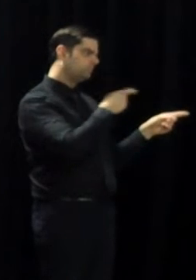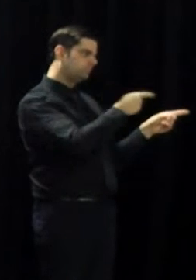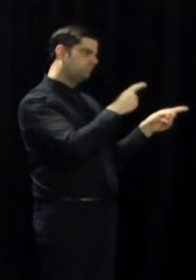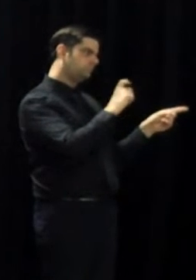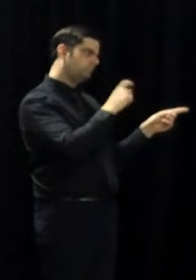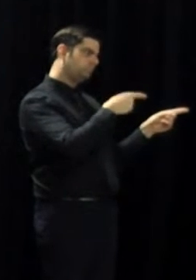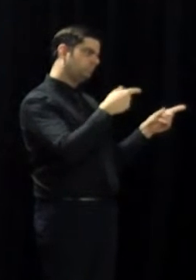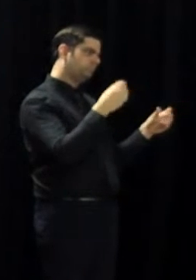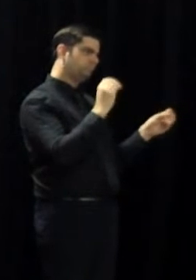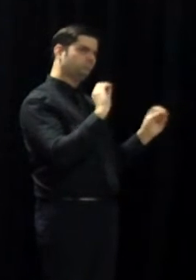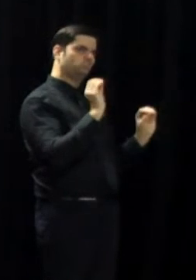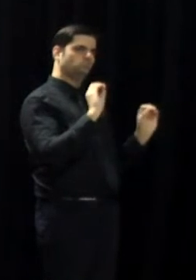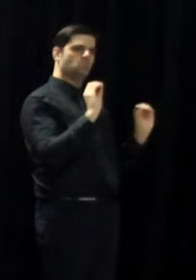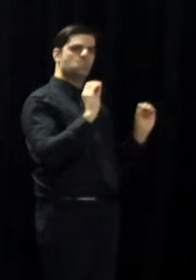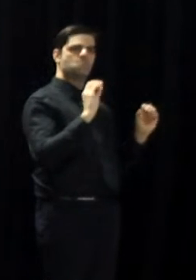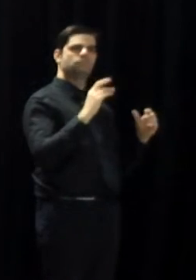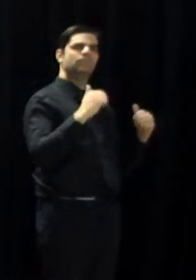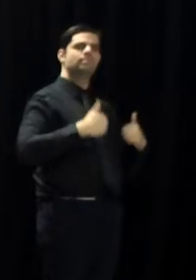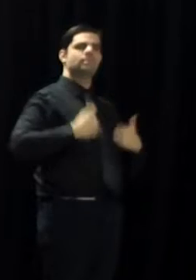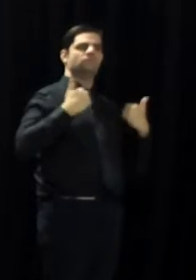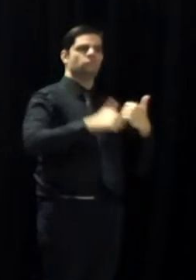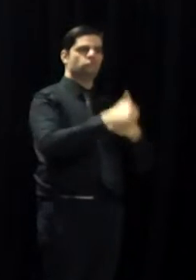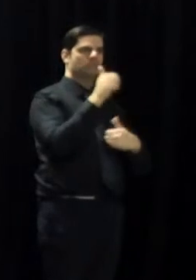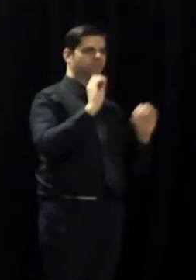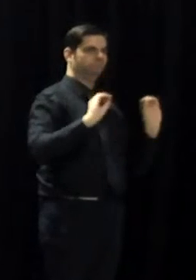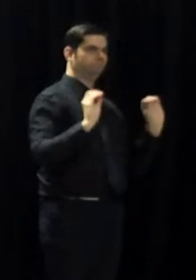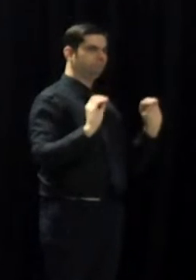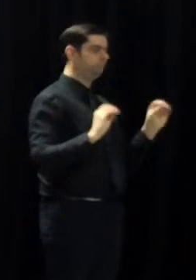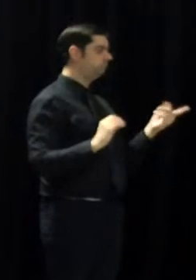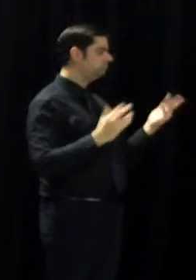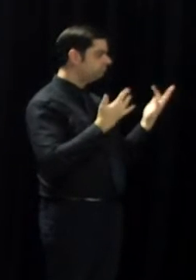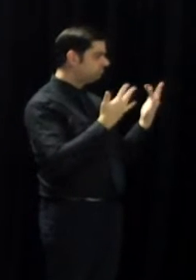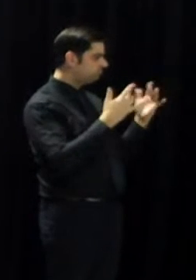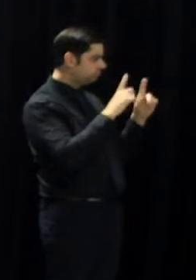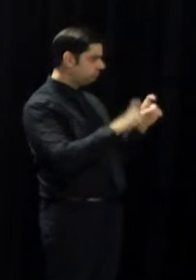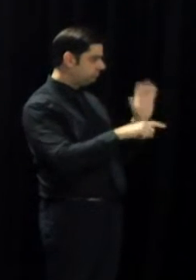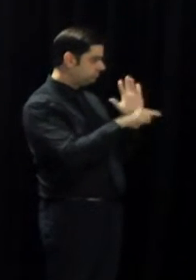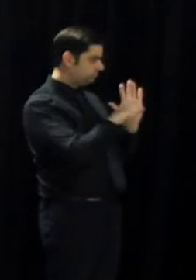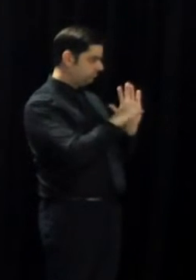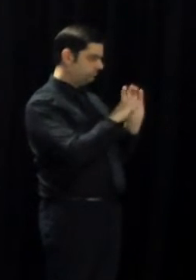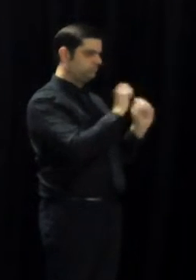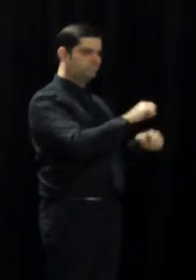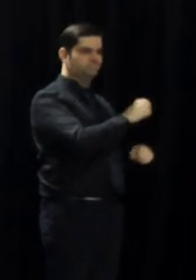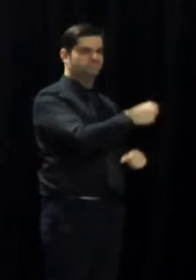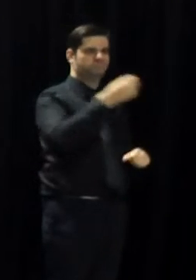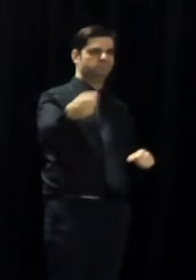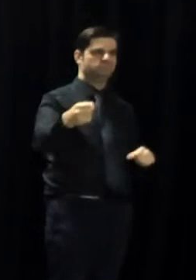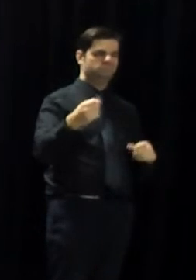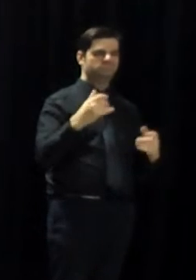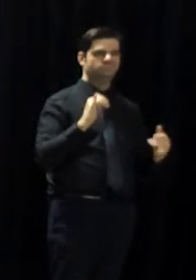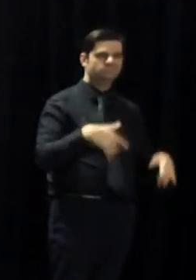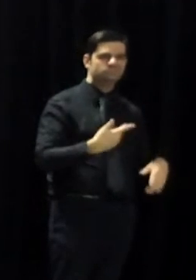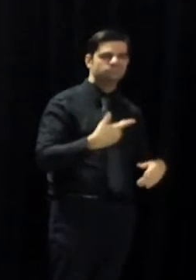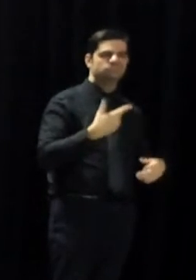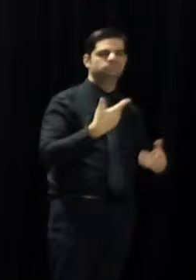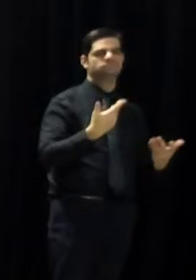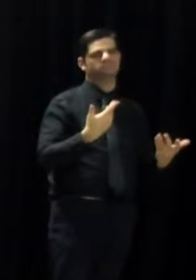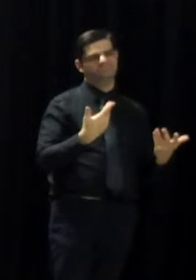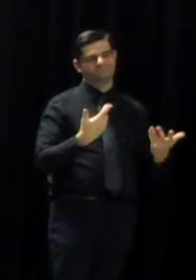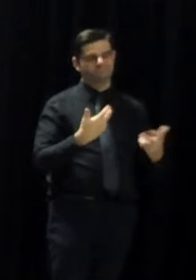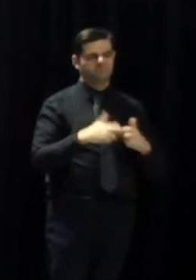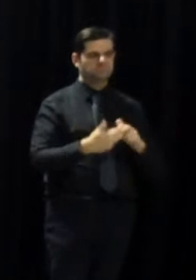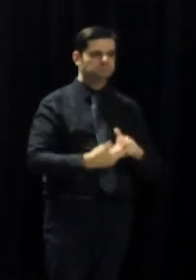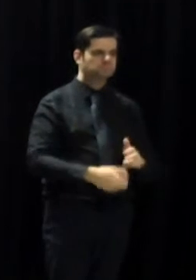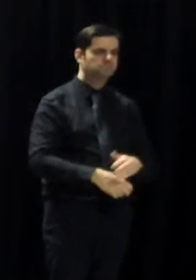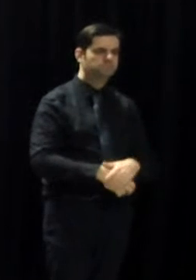You've often looked to tell a story behind a piece of data. I'm wondering what the story is about 18 deaths that you reported